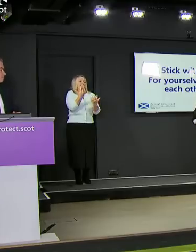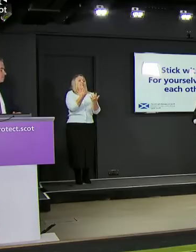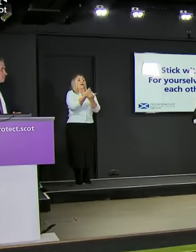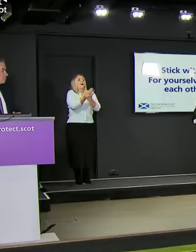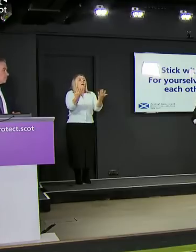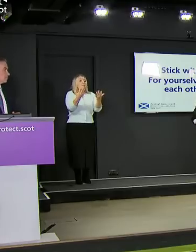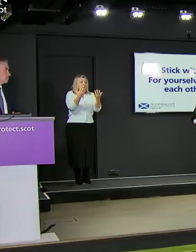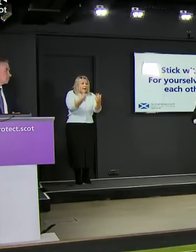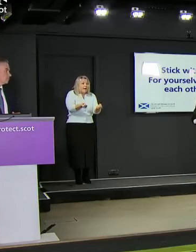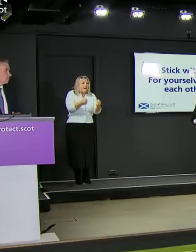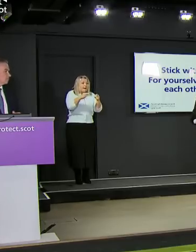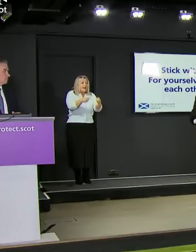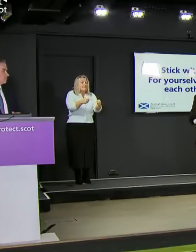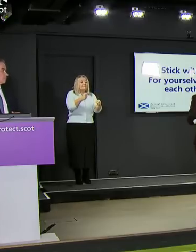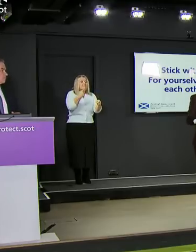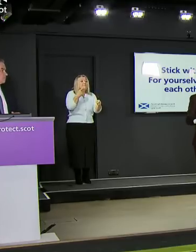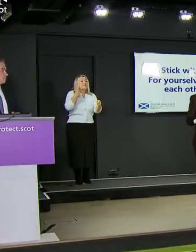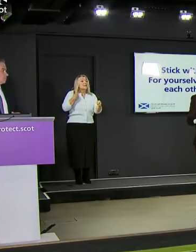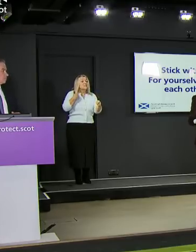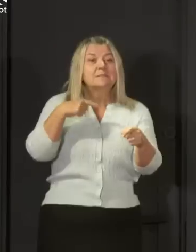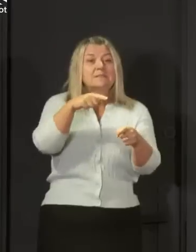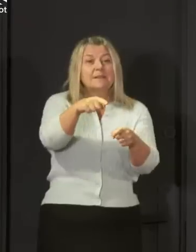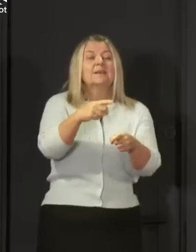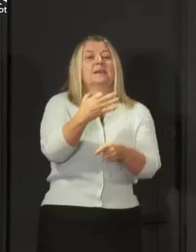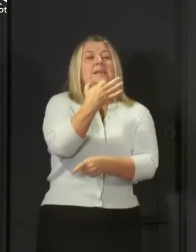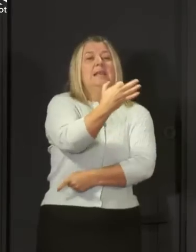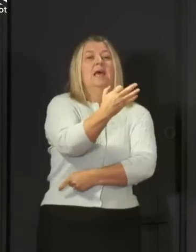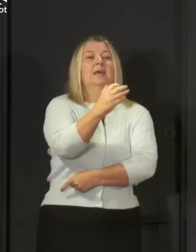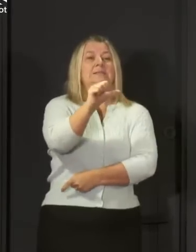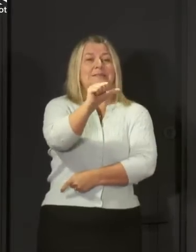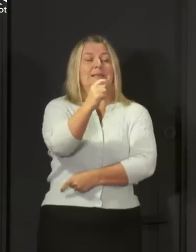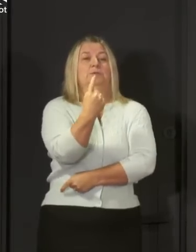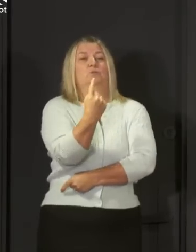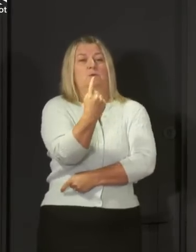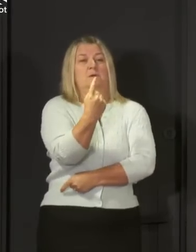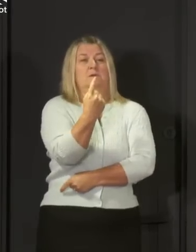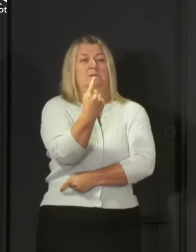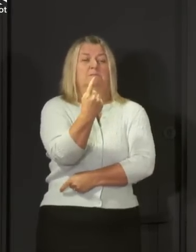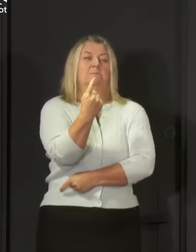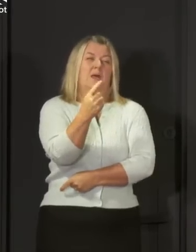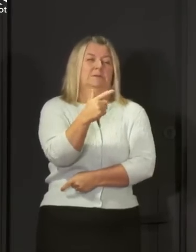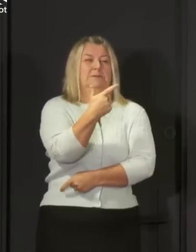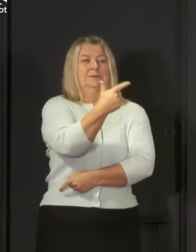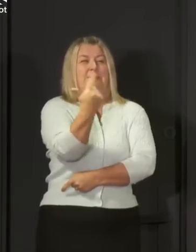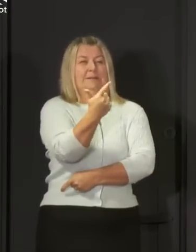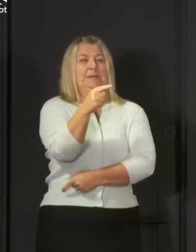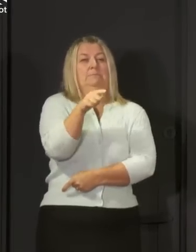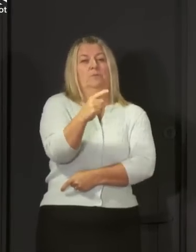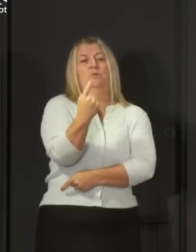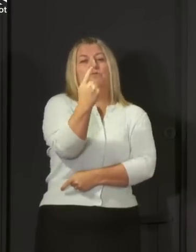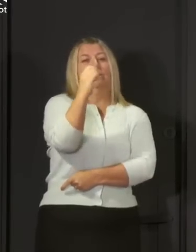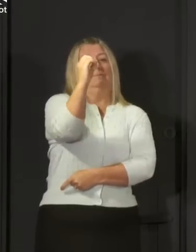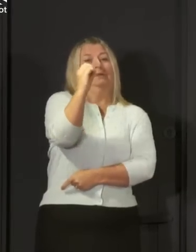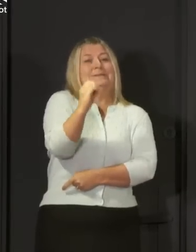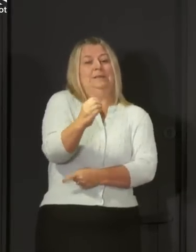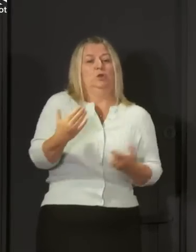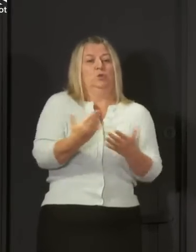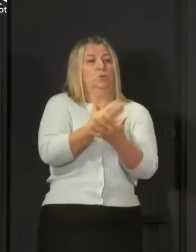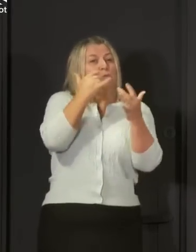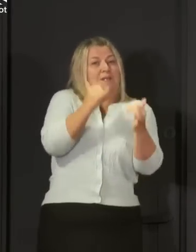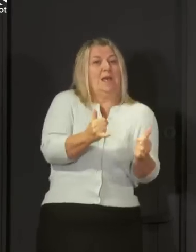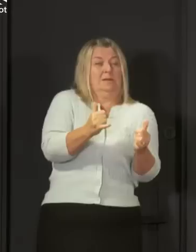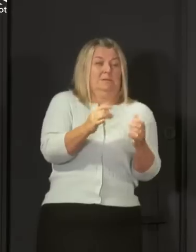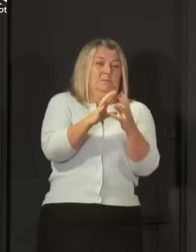cases reported yesterday was 961. That is 17.1% of people newly tested and